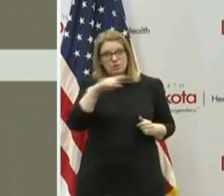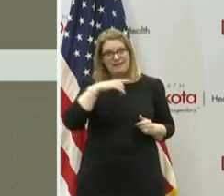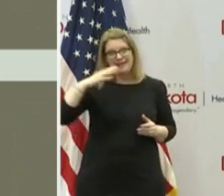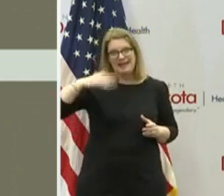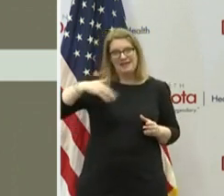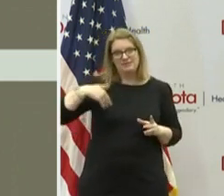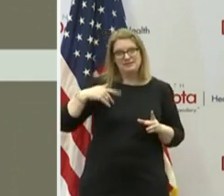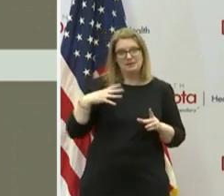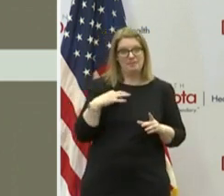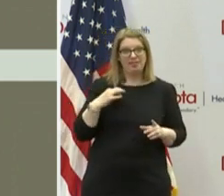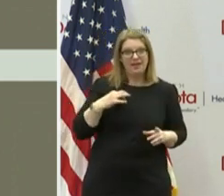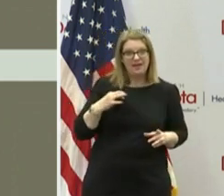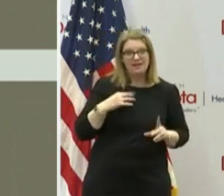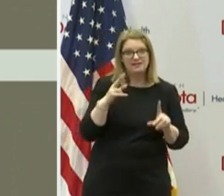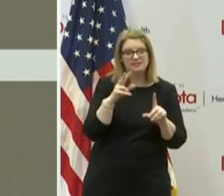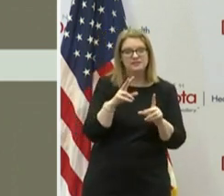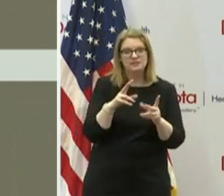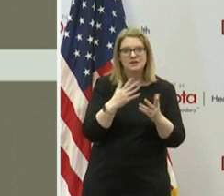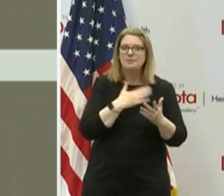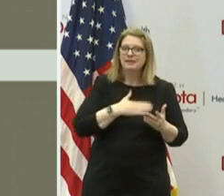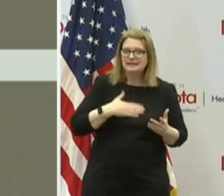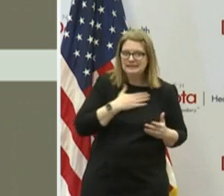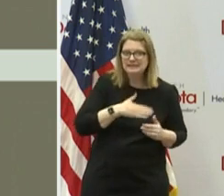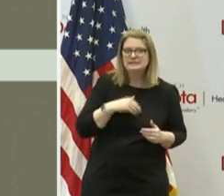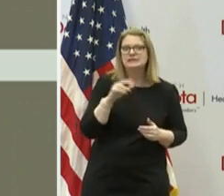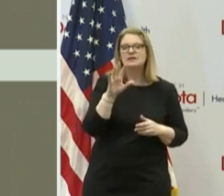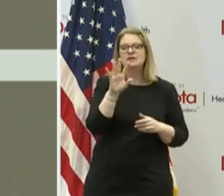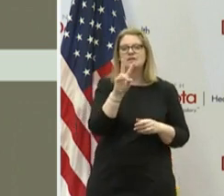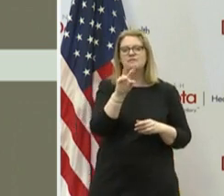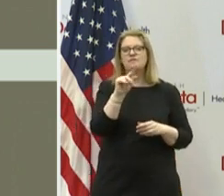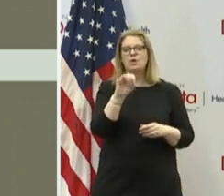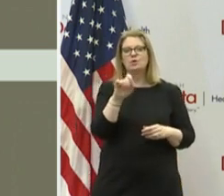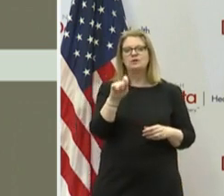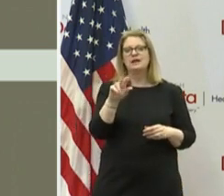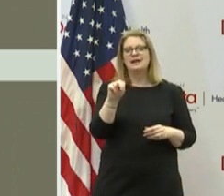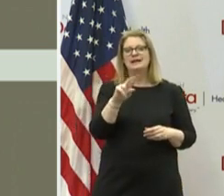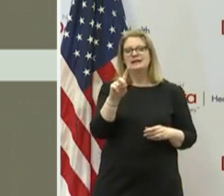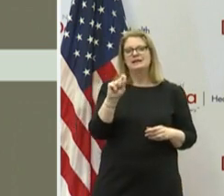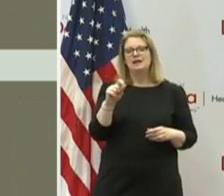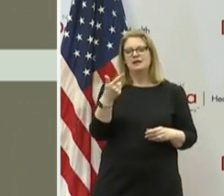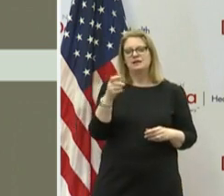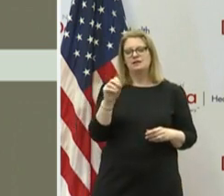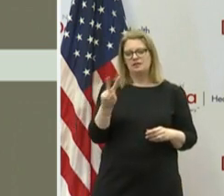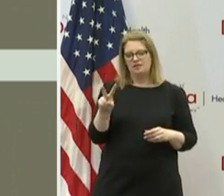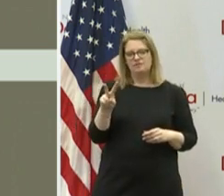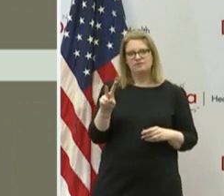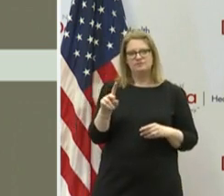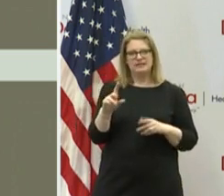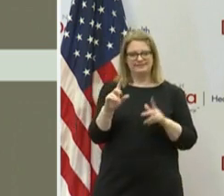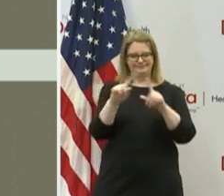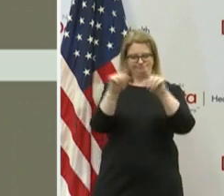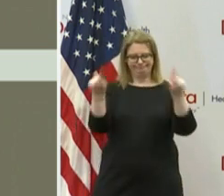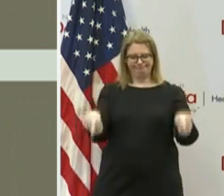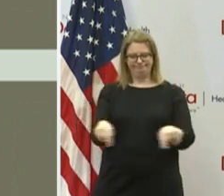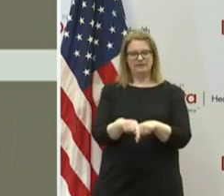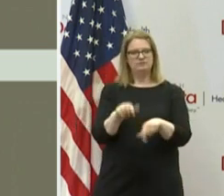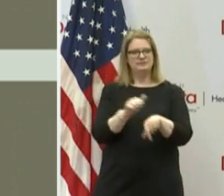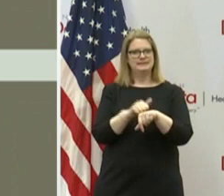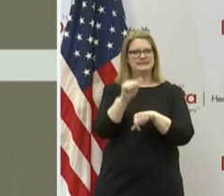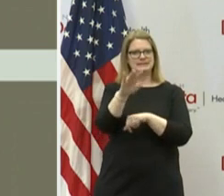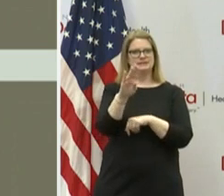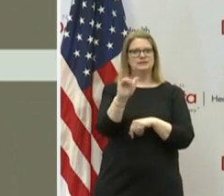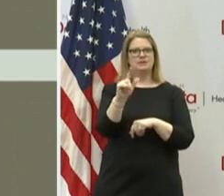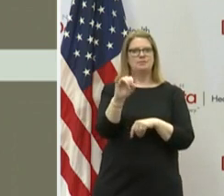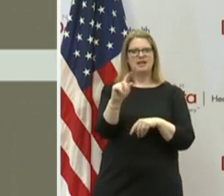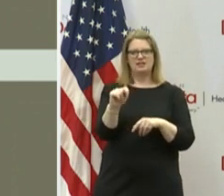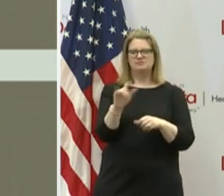ballot, please, again, go to vote.nd.gov and get your form to send in to get your ballot.